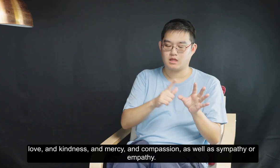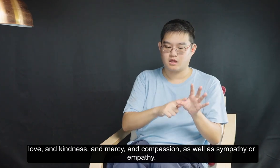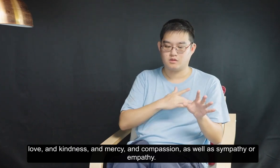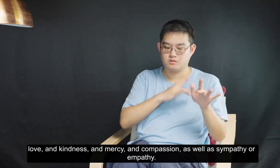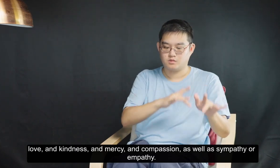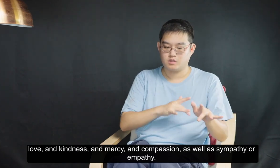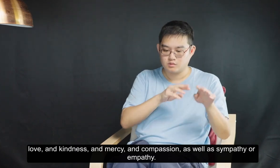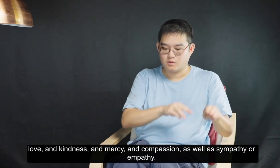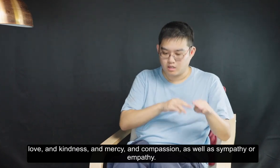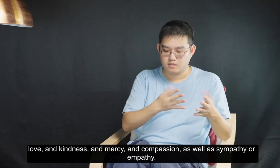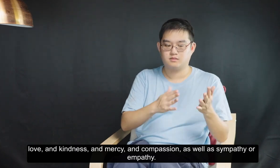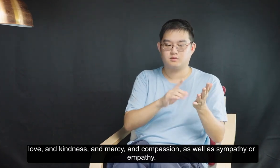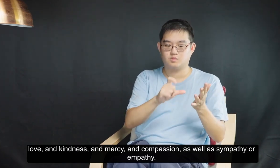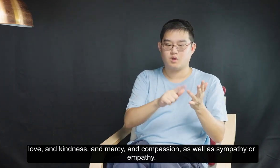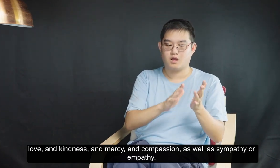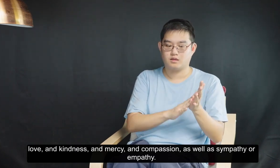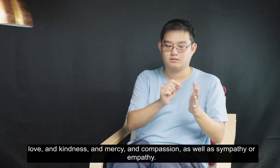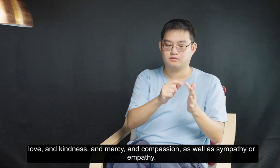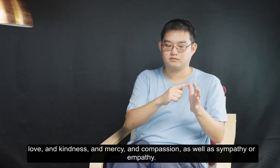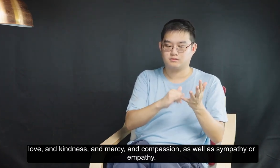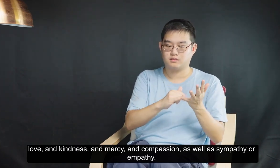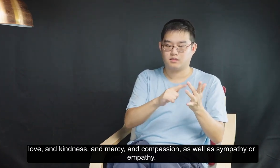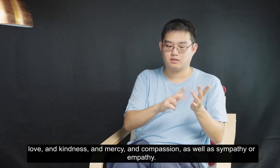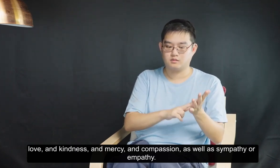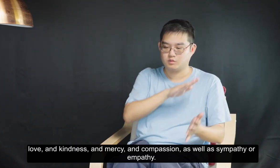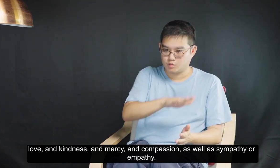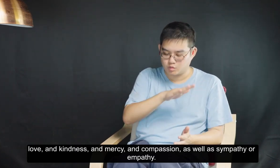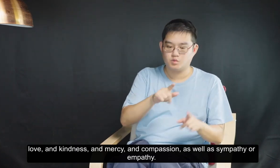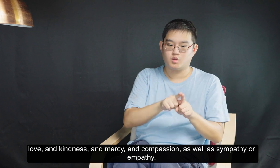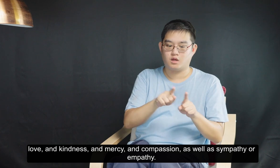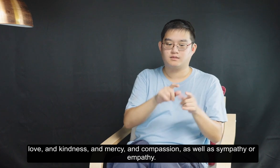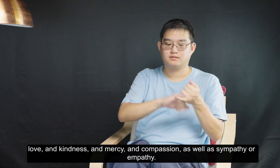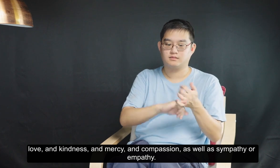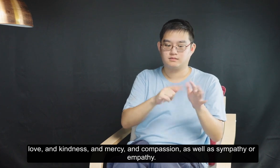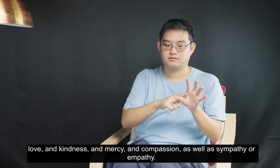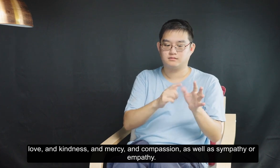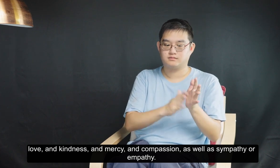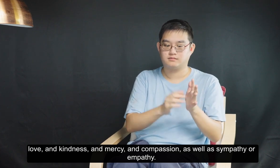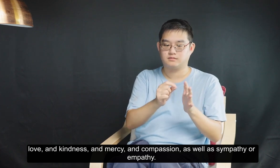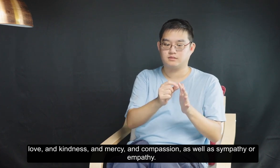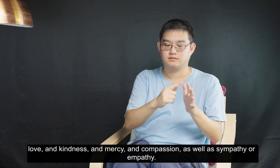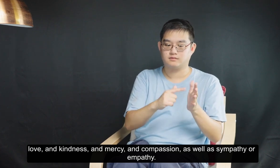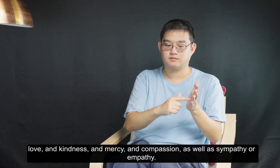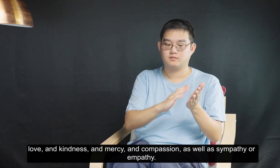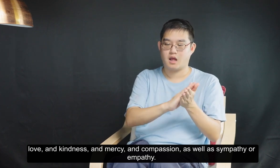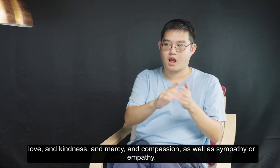and mercy and compassion, as well as sympathy